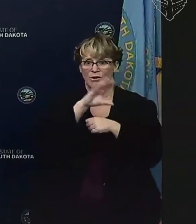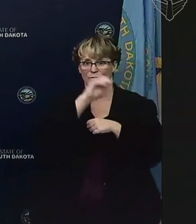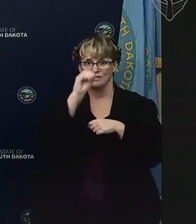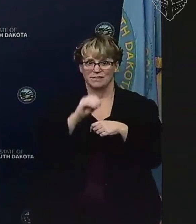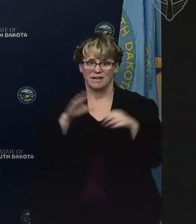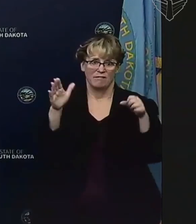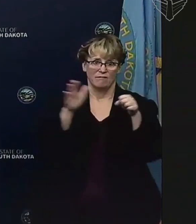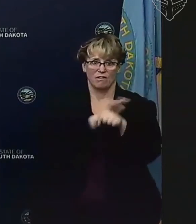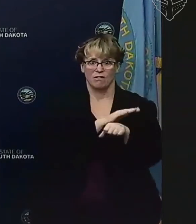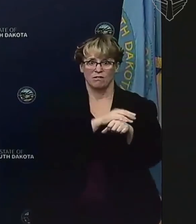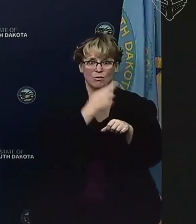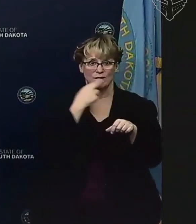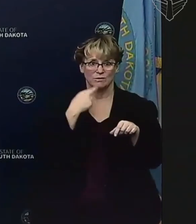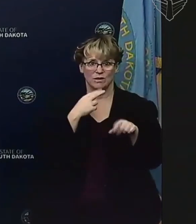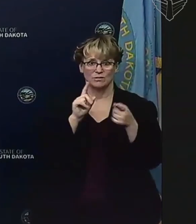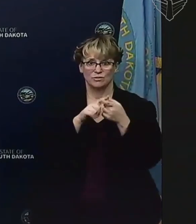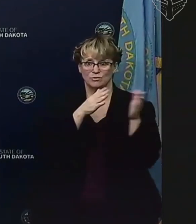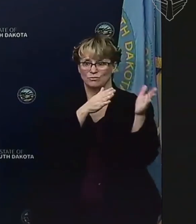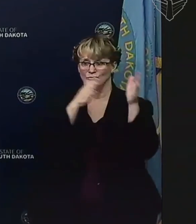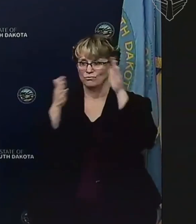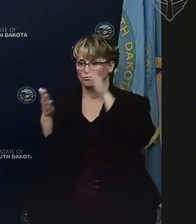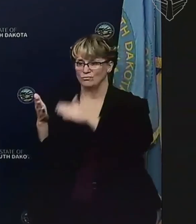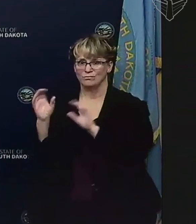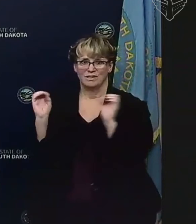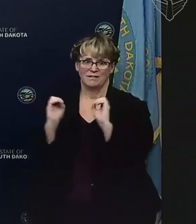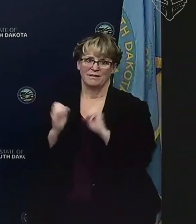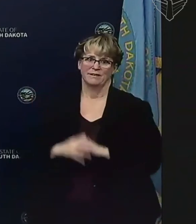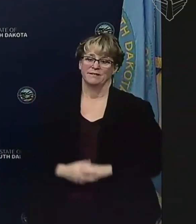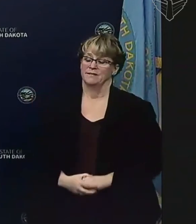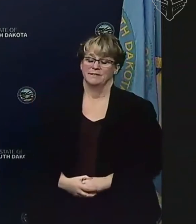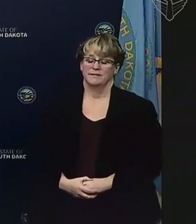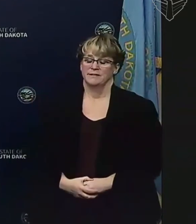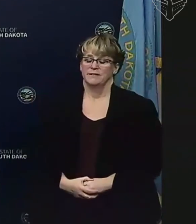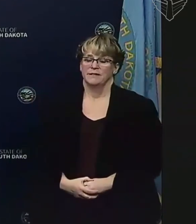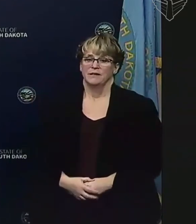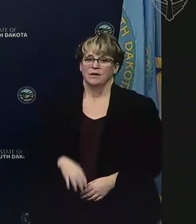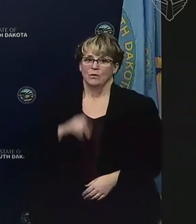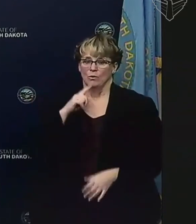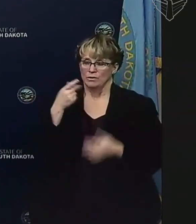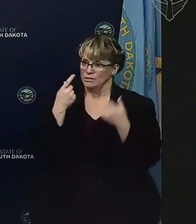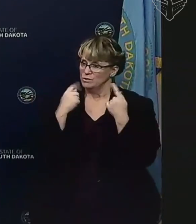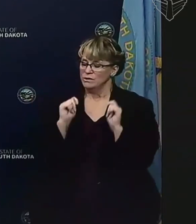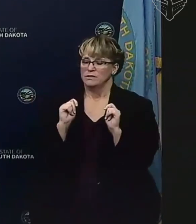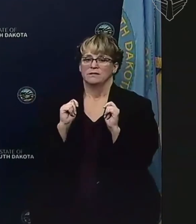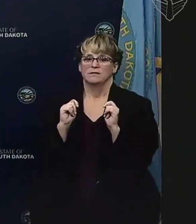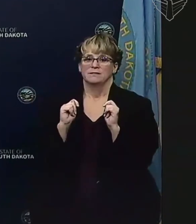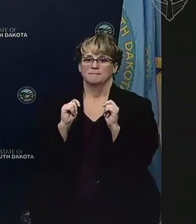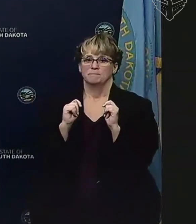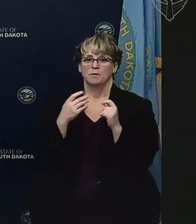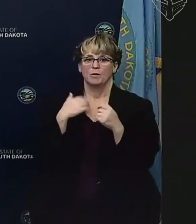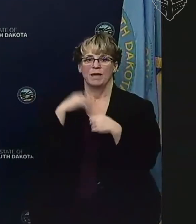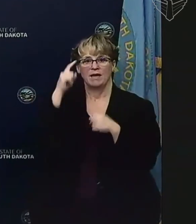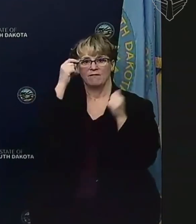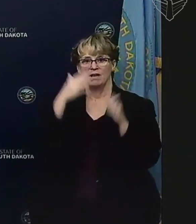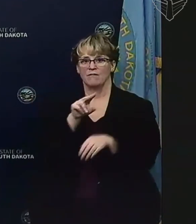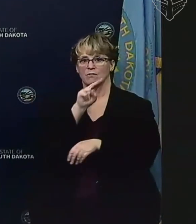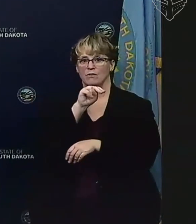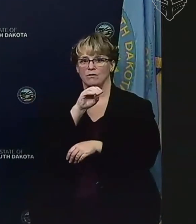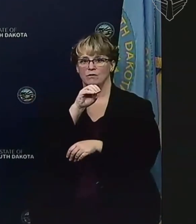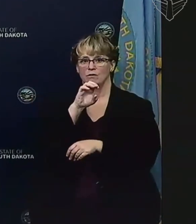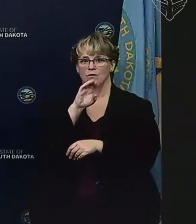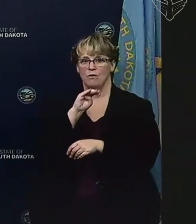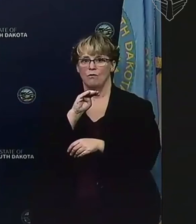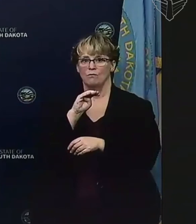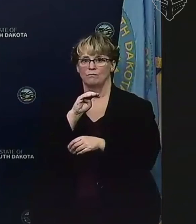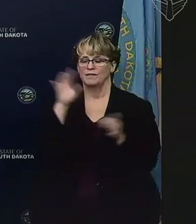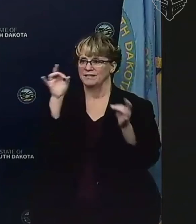and restaurants in those areas to almost nothing. So we are doing what we can. We have a Governor Noem's disaster